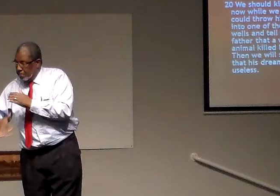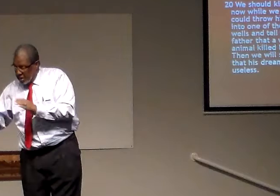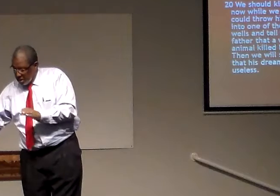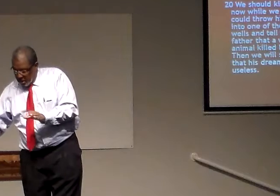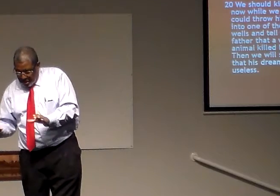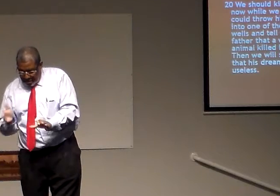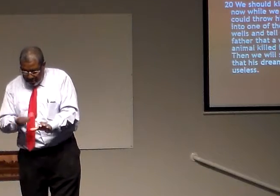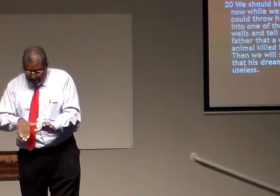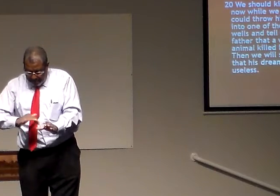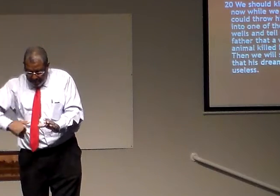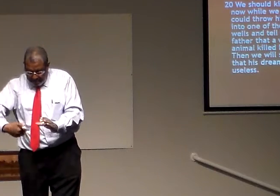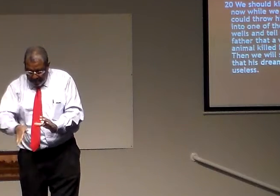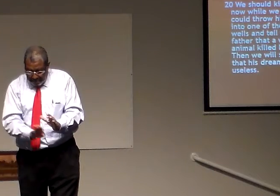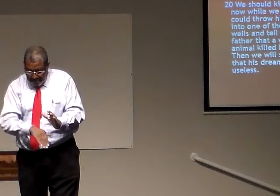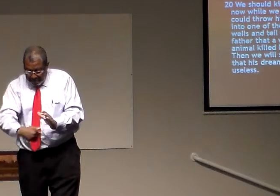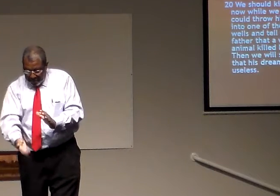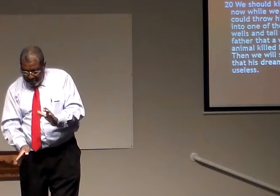And take that blood and put it on the coat.